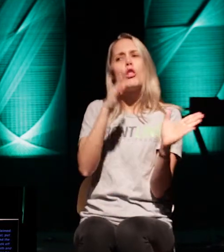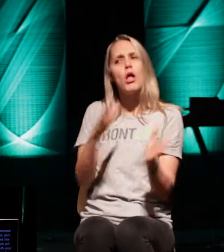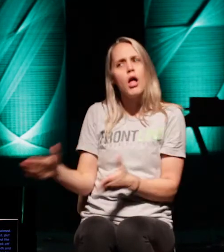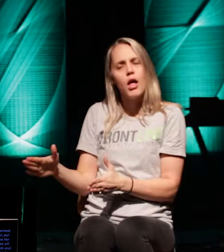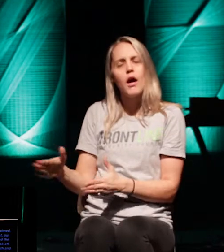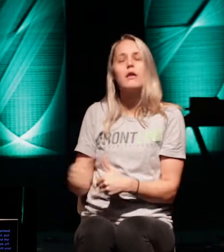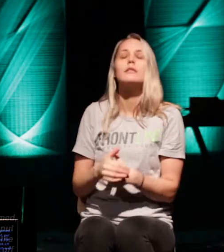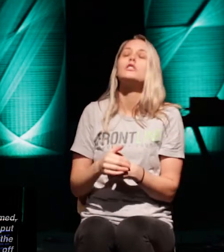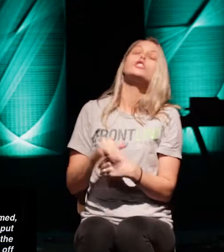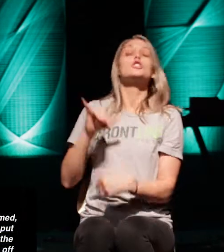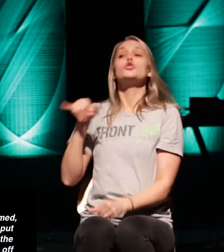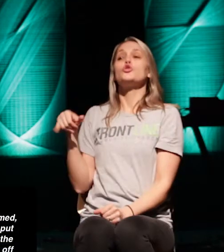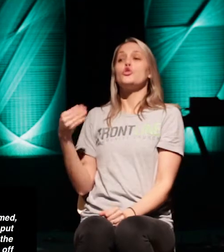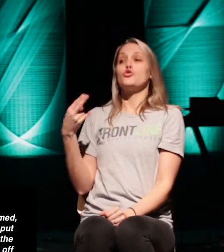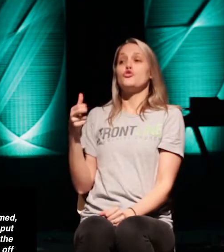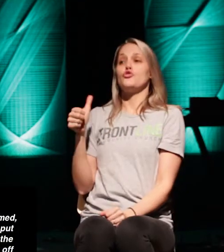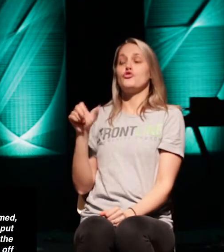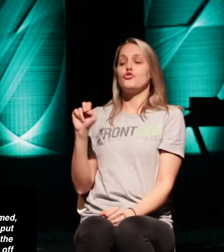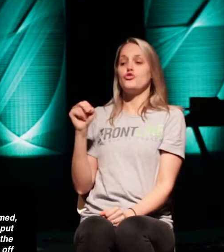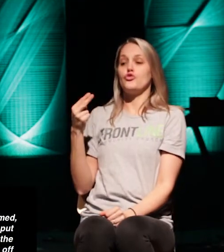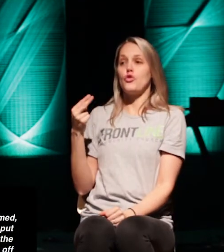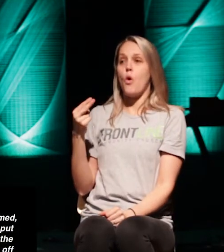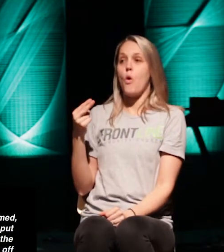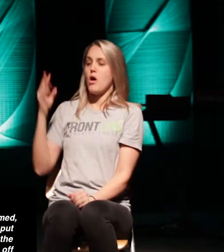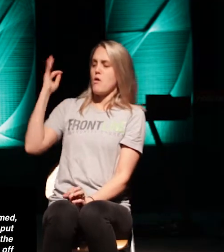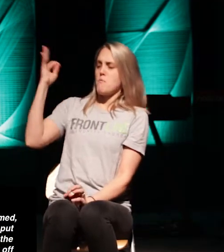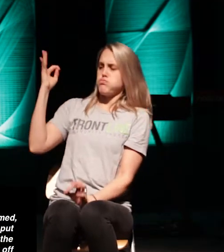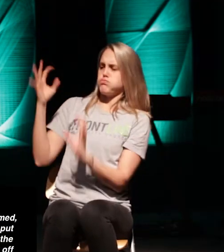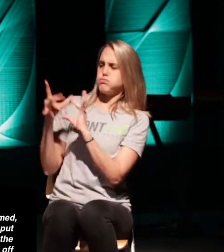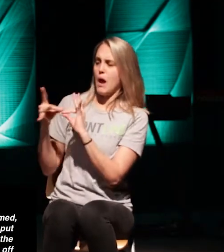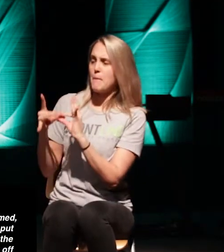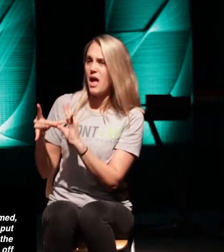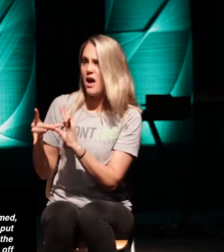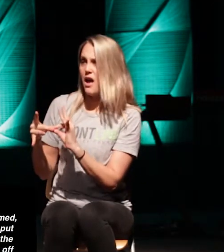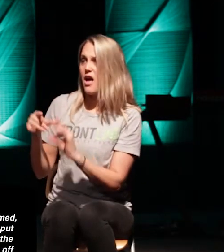message, and it says the Ninevites believed who?